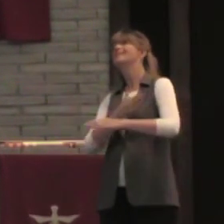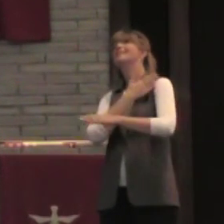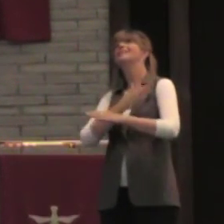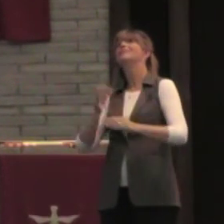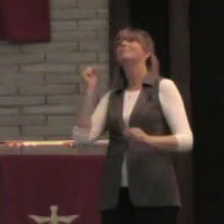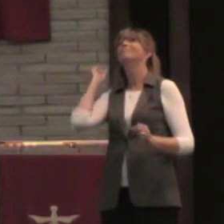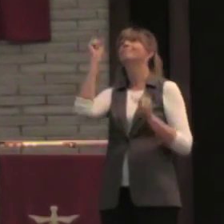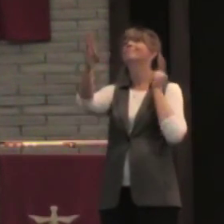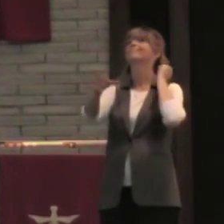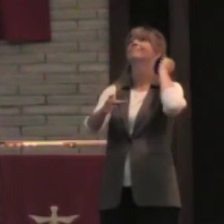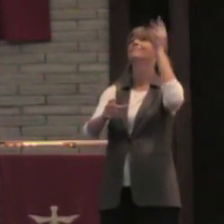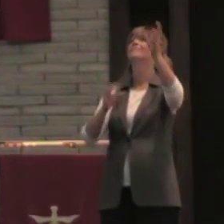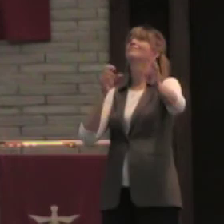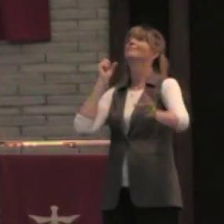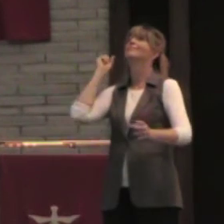like the song that we sang this morning